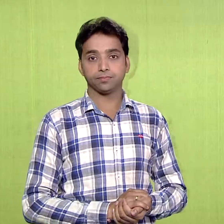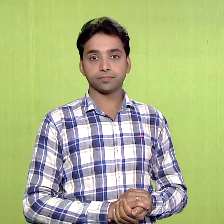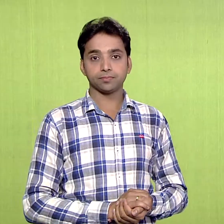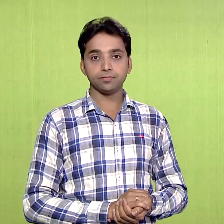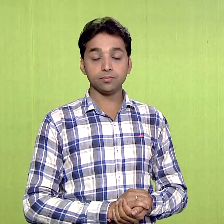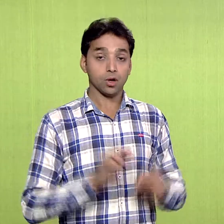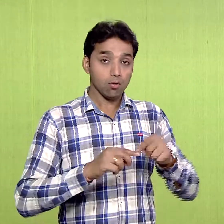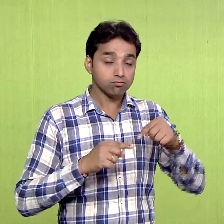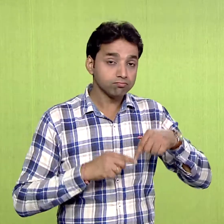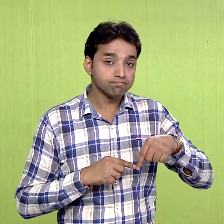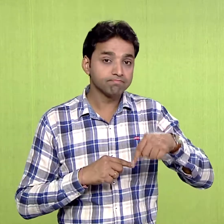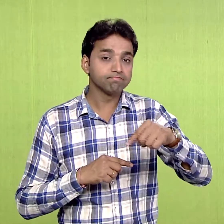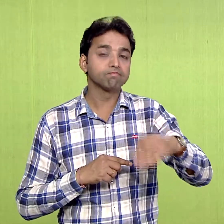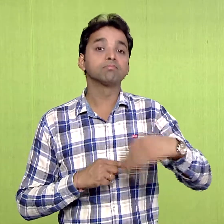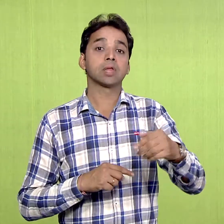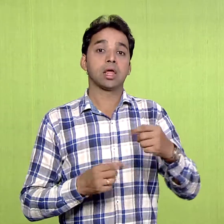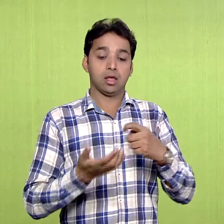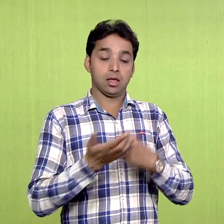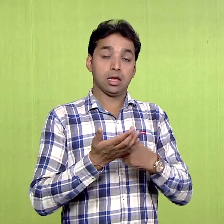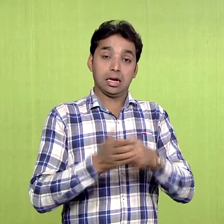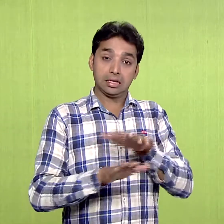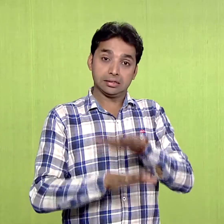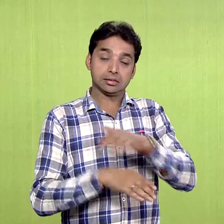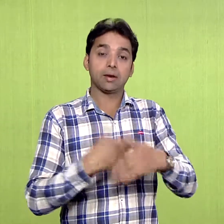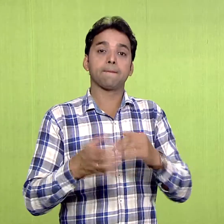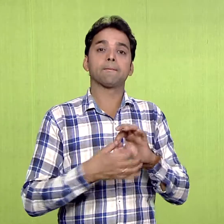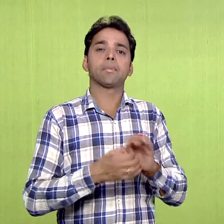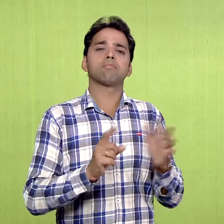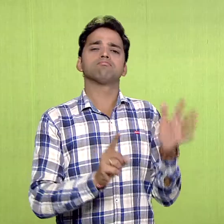From now on, religion began to influence architecture.